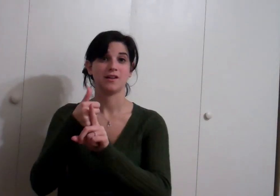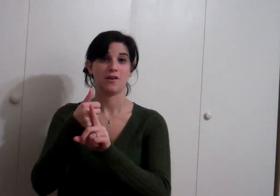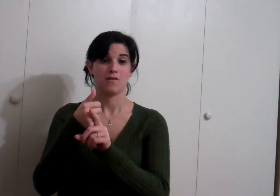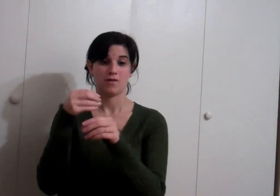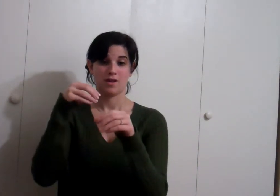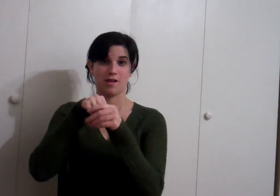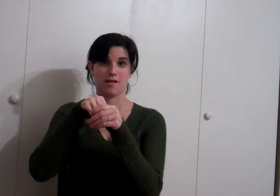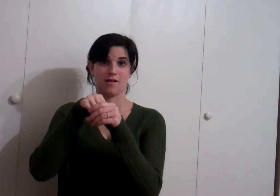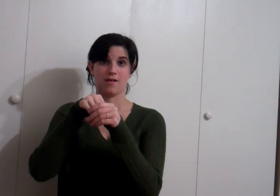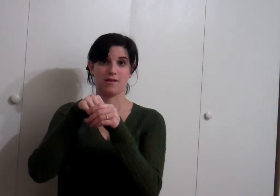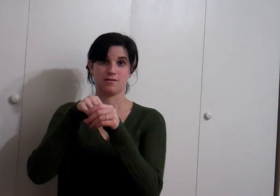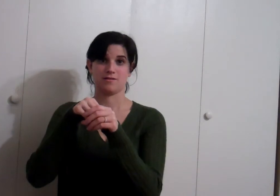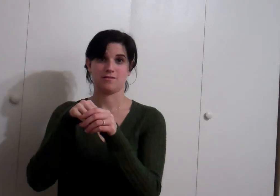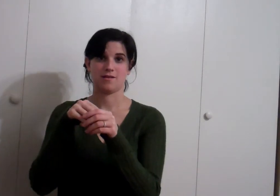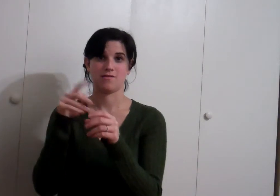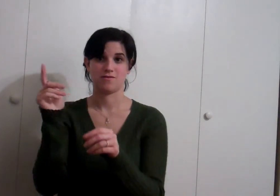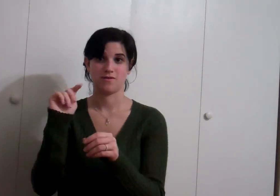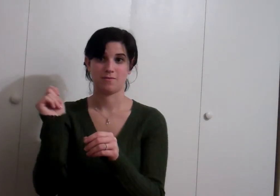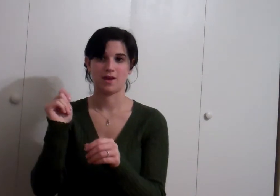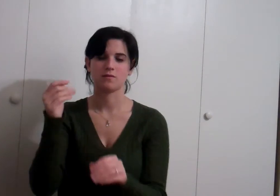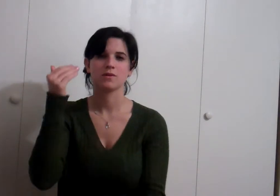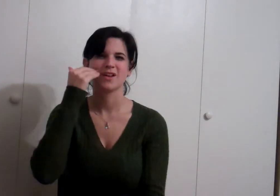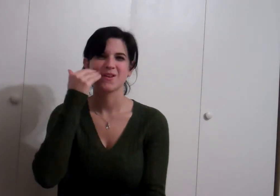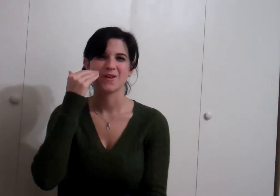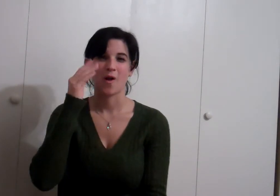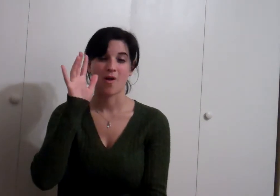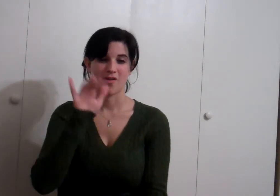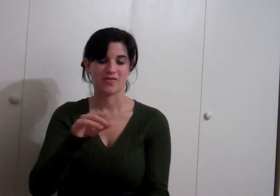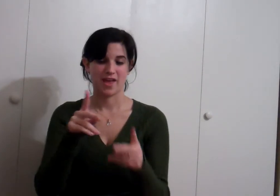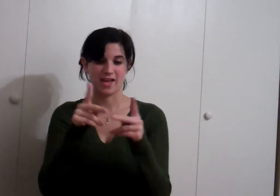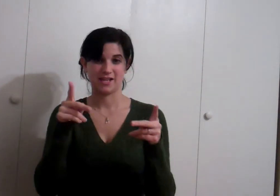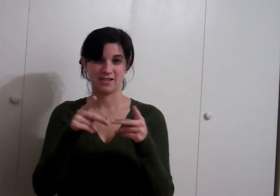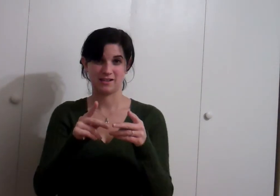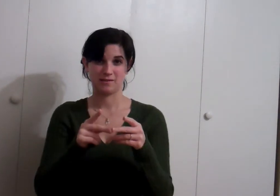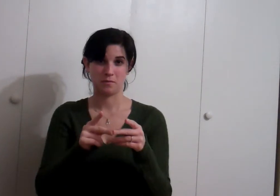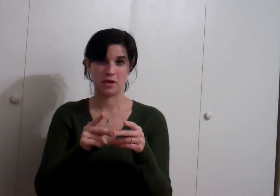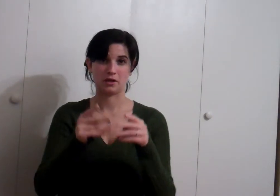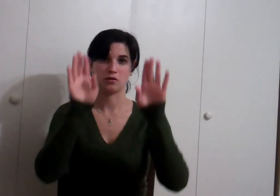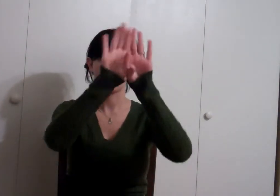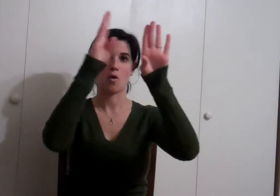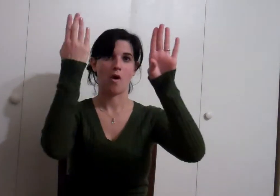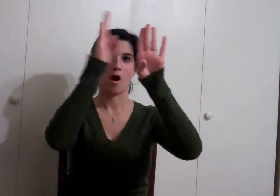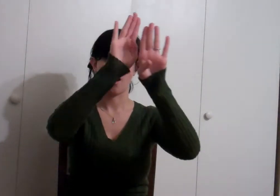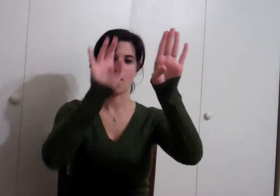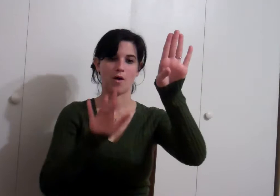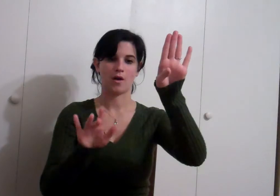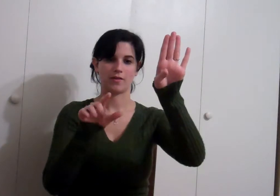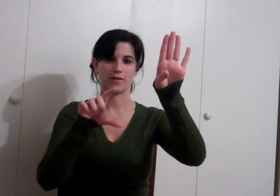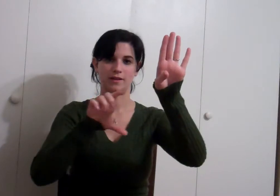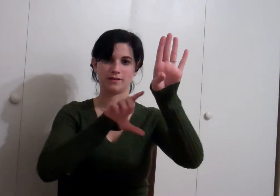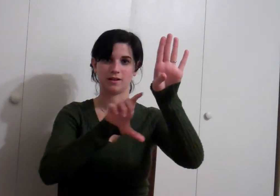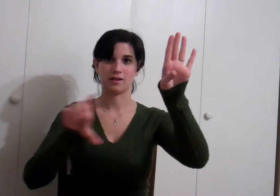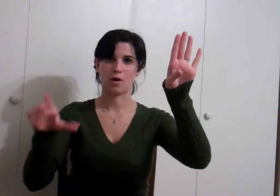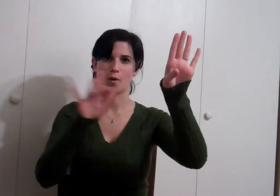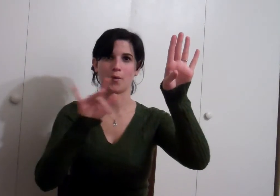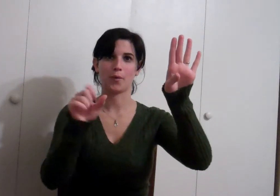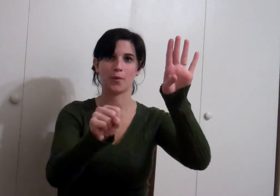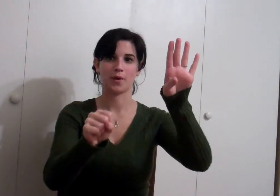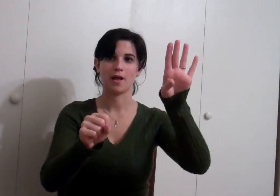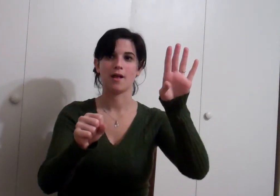much space, in the bottom. And I slithered through the bottom, right? Because otherwise I'd still be in there. And so what